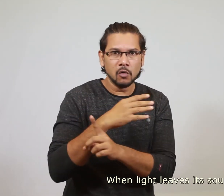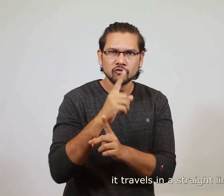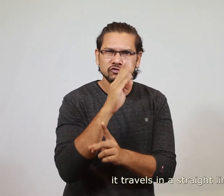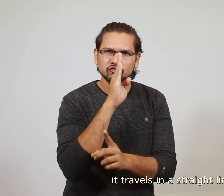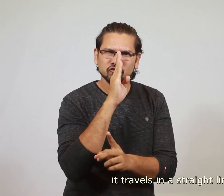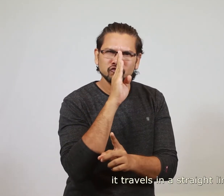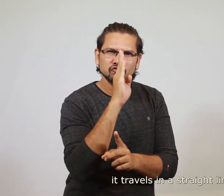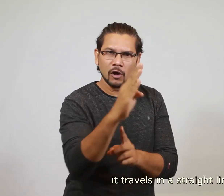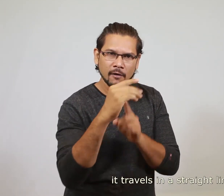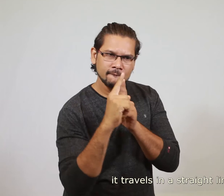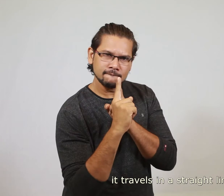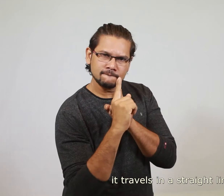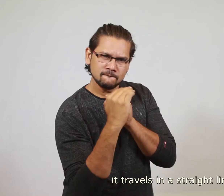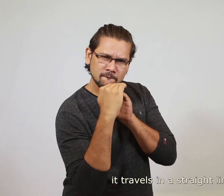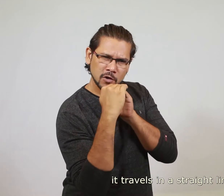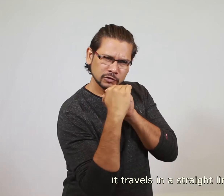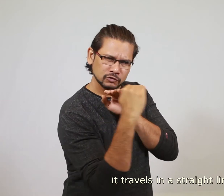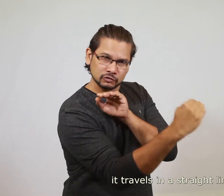it travels in a straight line.